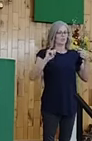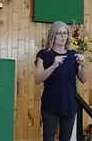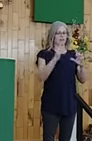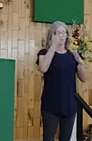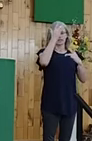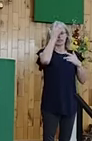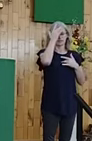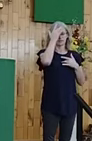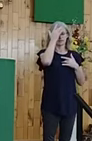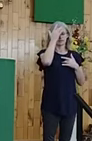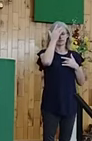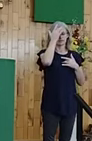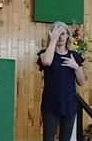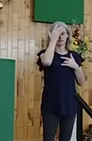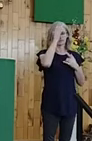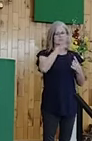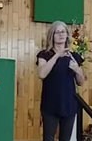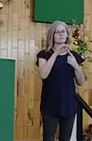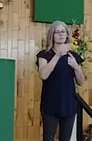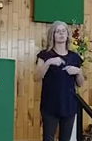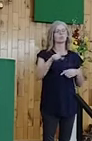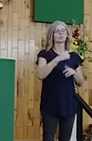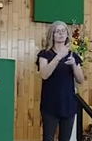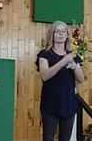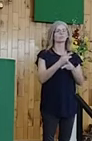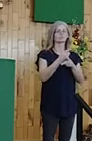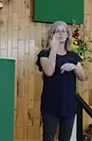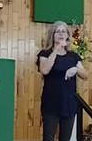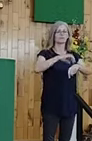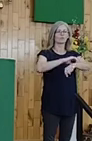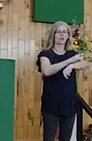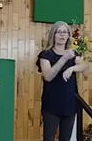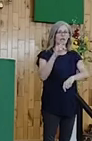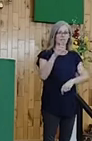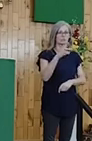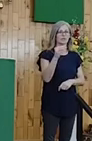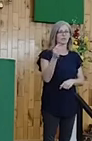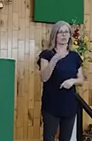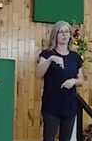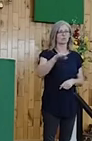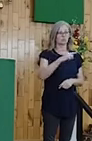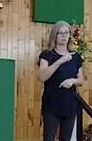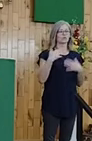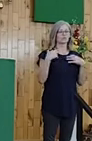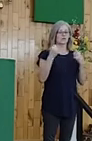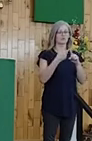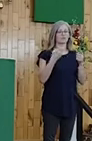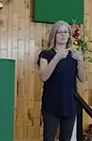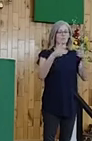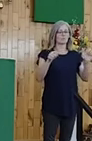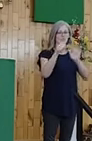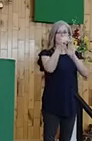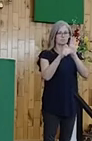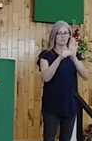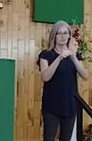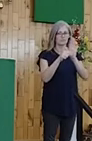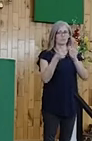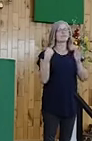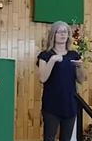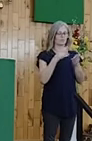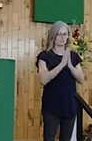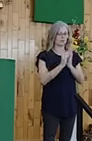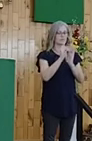pain, illness, especially those undergoing treatment for cancer, and those recovering from major surgery. We